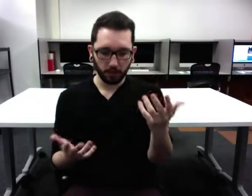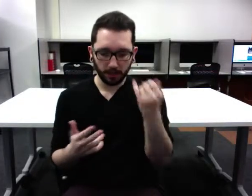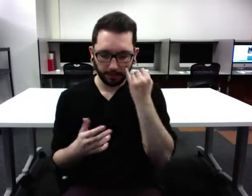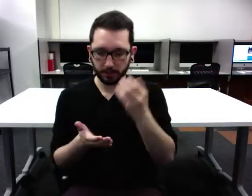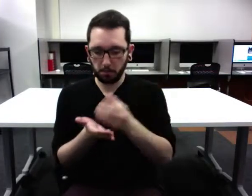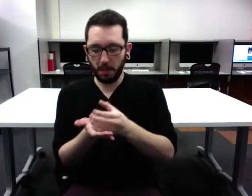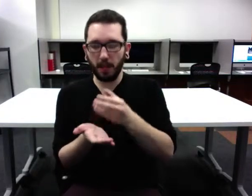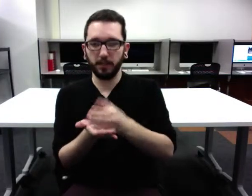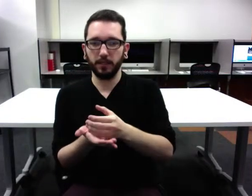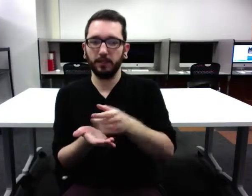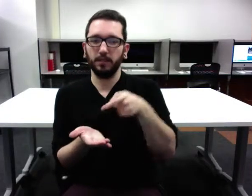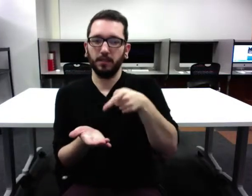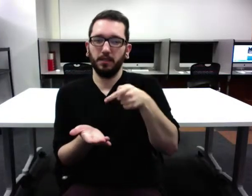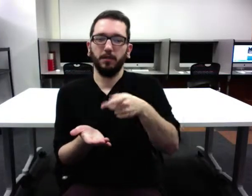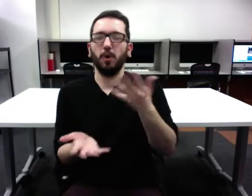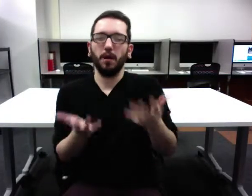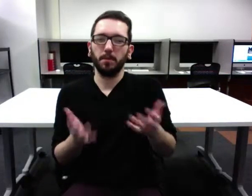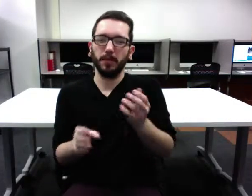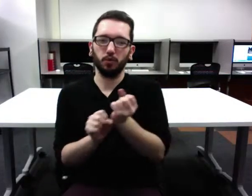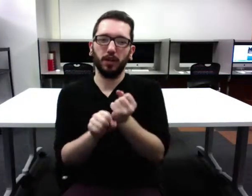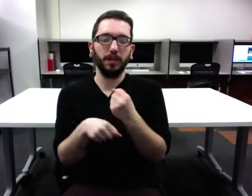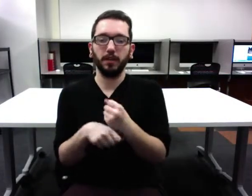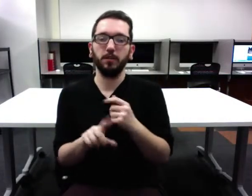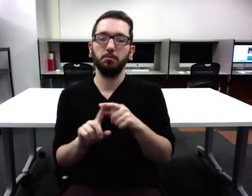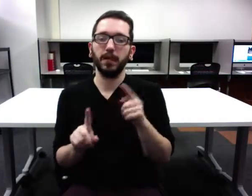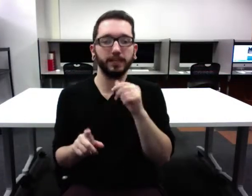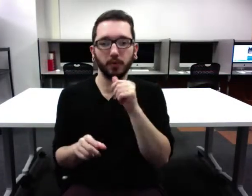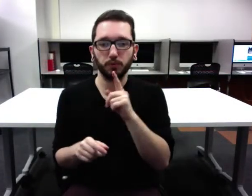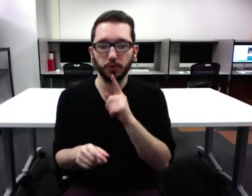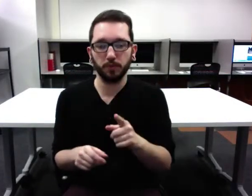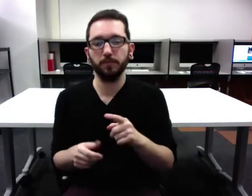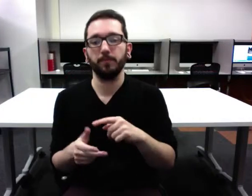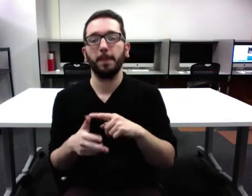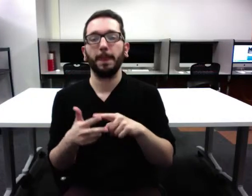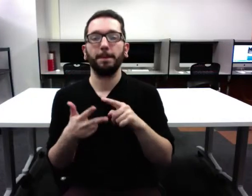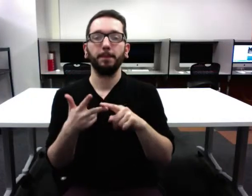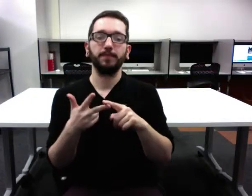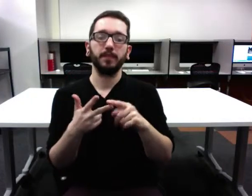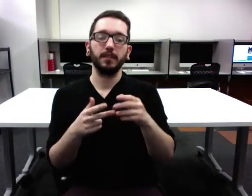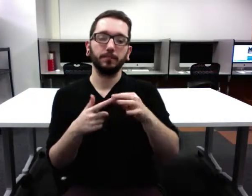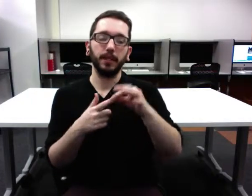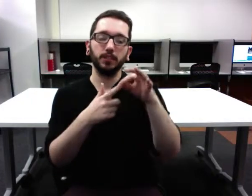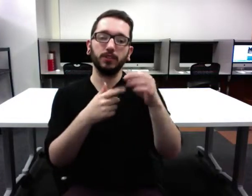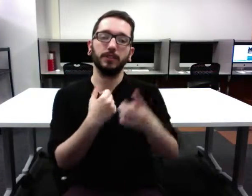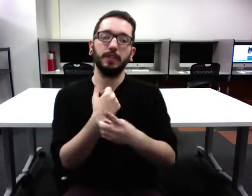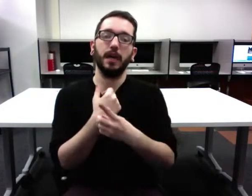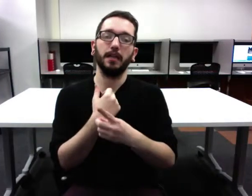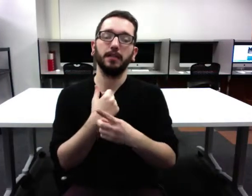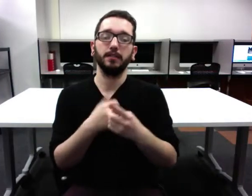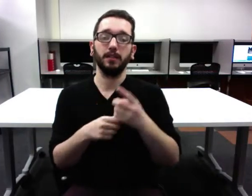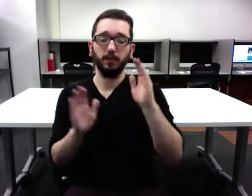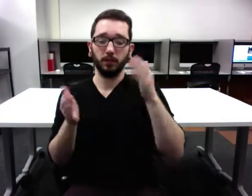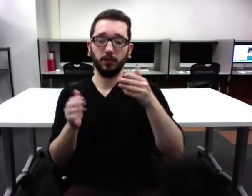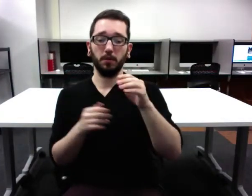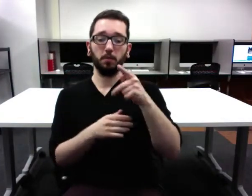just created. Special diets. We also study what we call probiotics. These are foods that are thought to